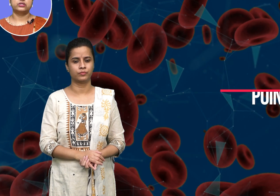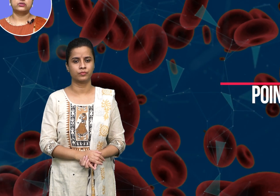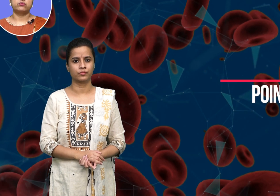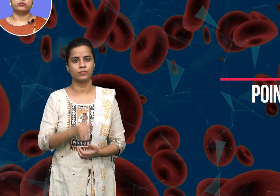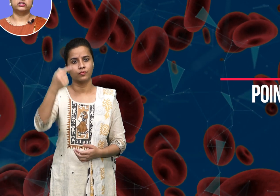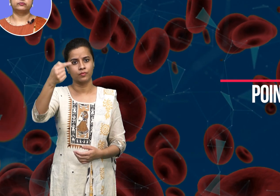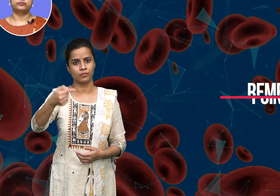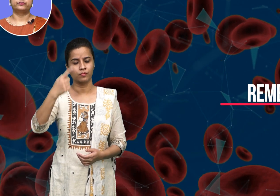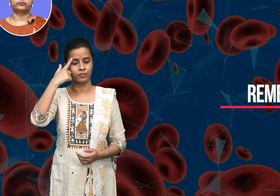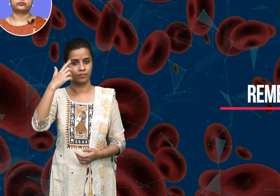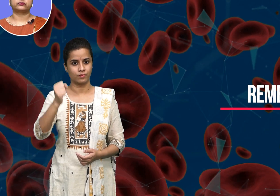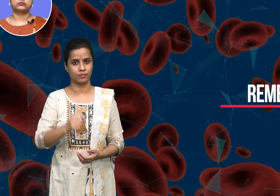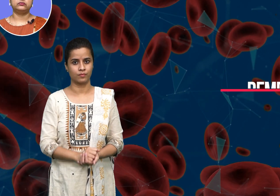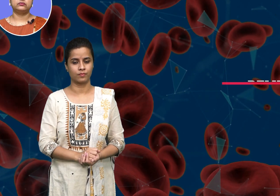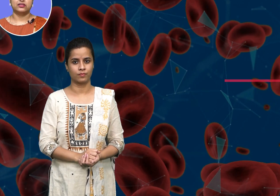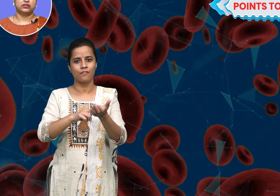Points to remember: